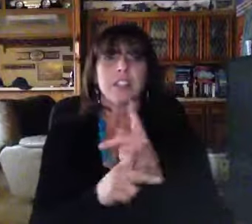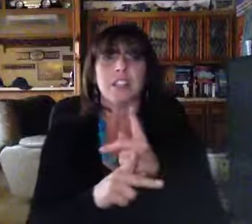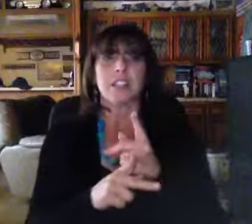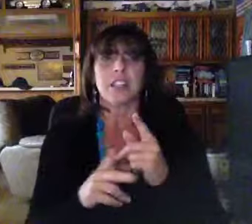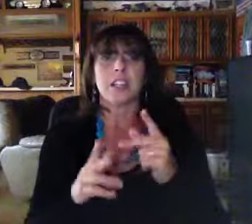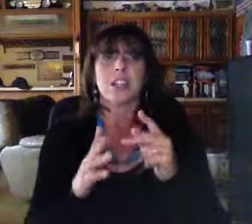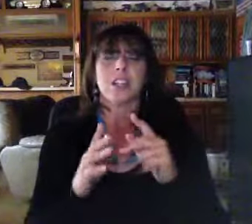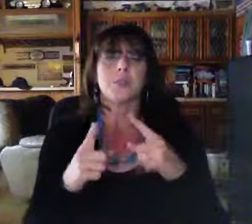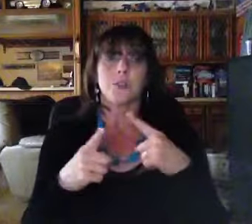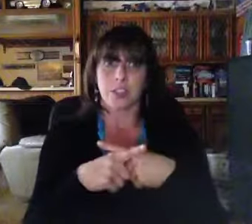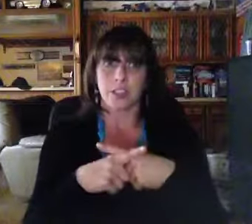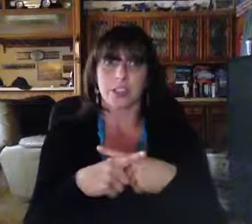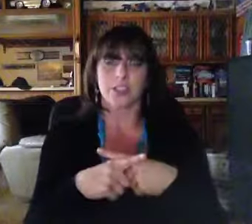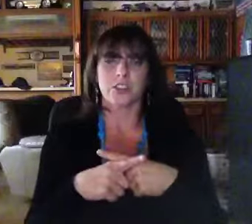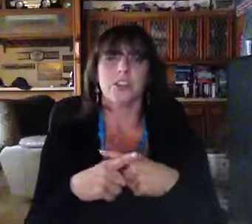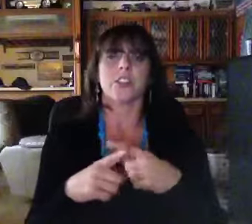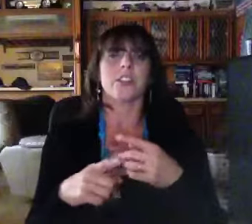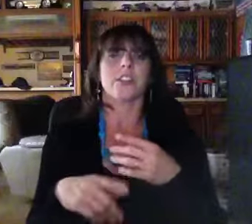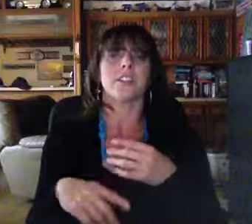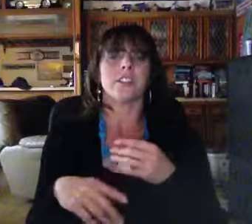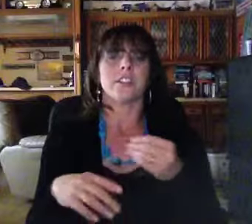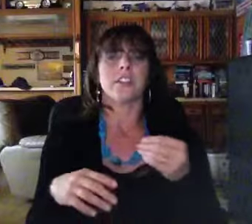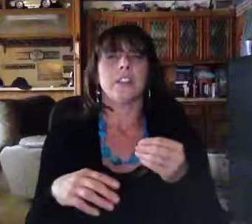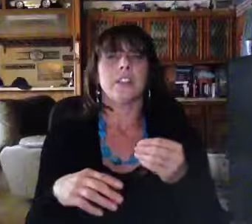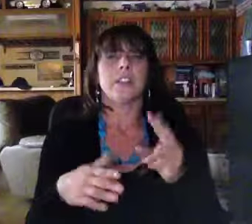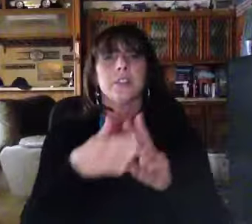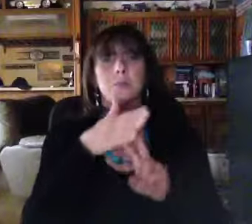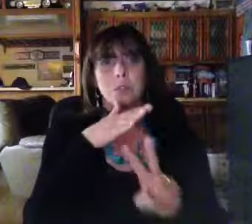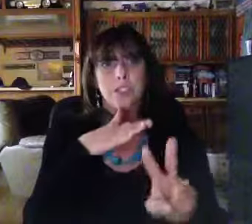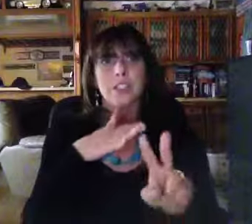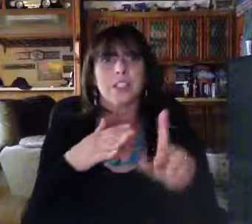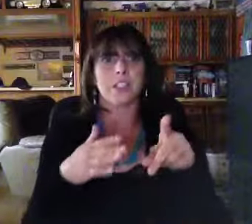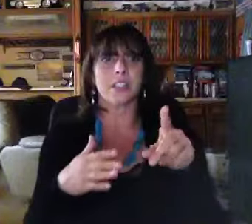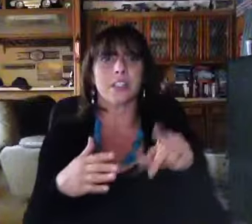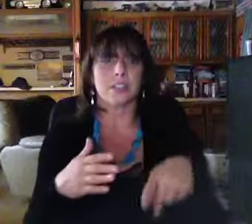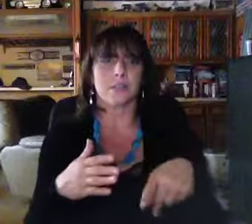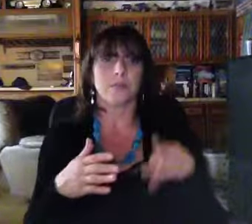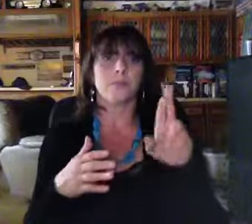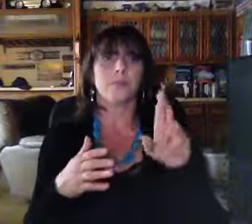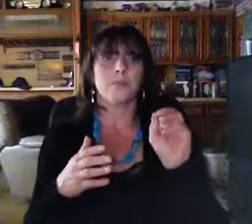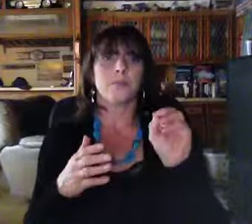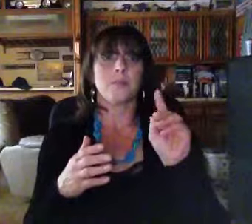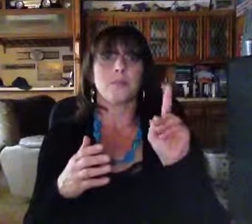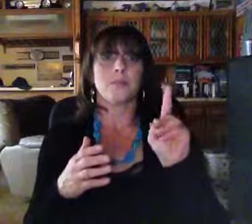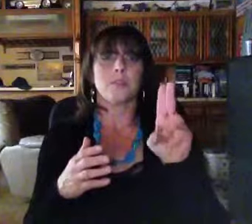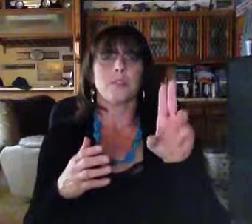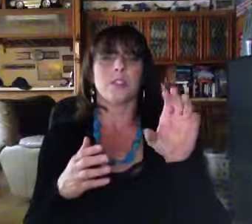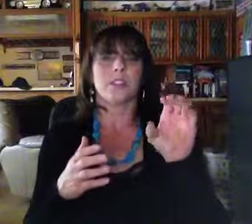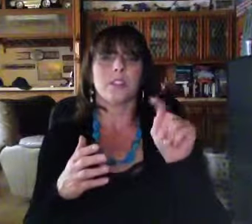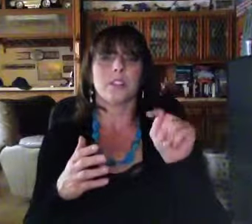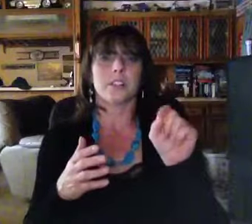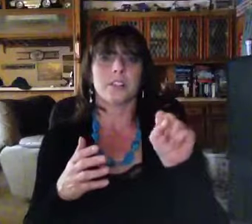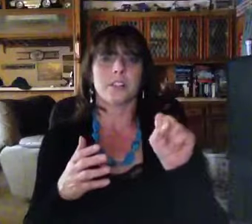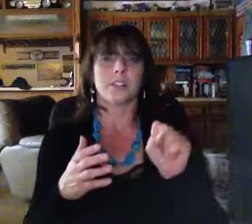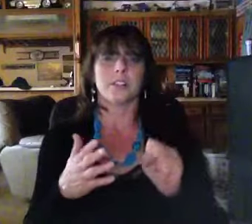Some steps for doing reactions are, first, identify the type of reaction. That is it a composition? Is it decomposition? Is it a